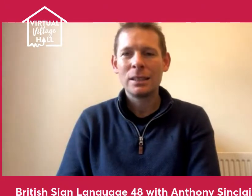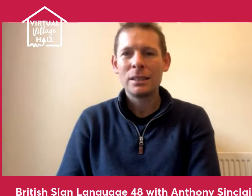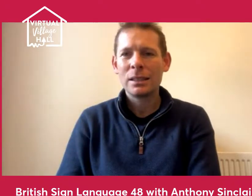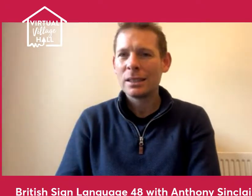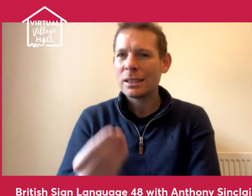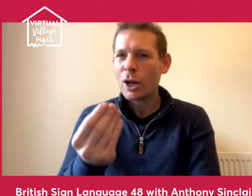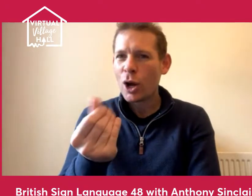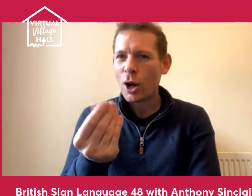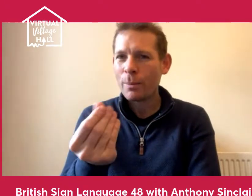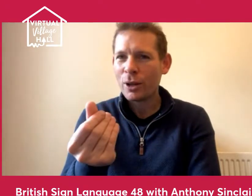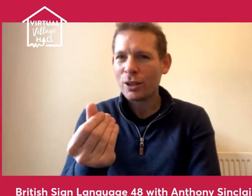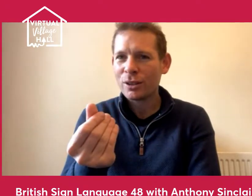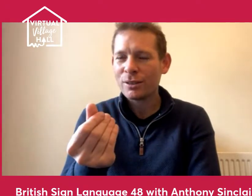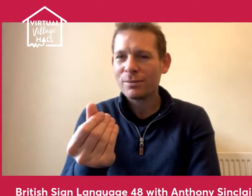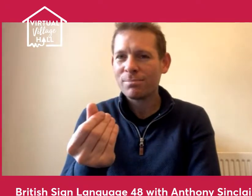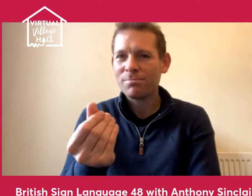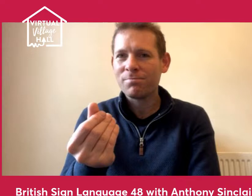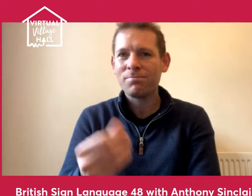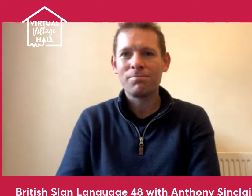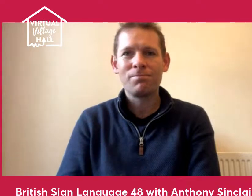£2.50. How much is it?